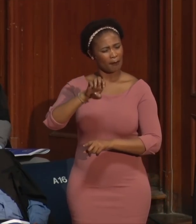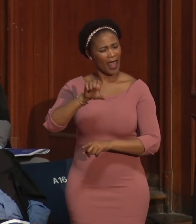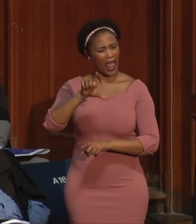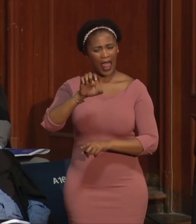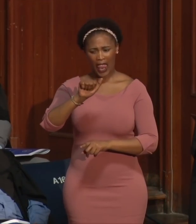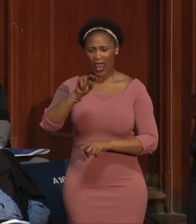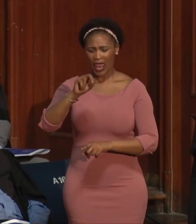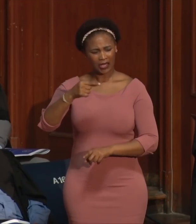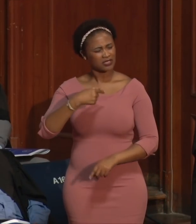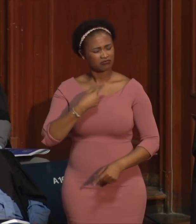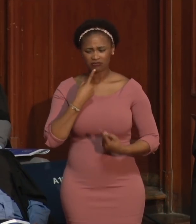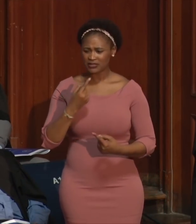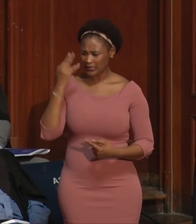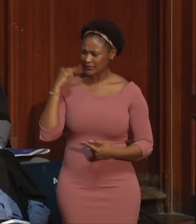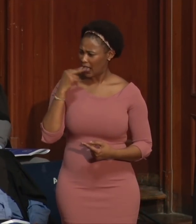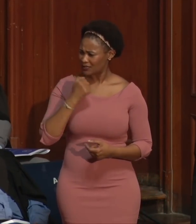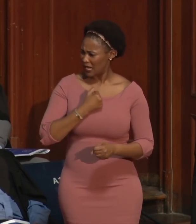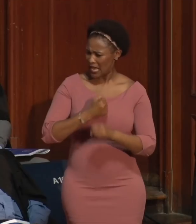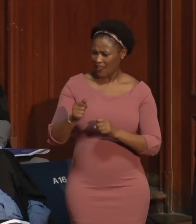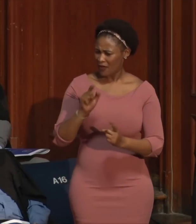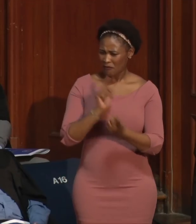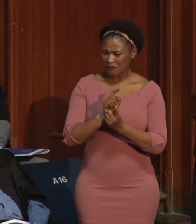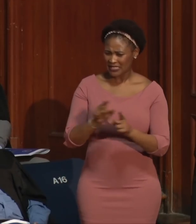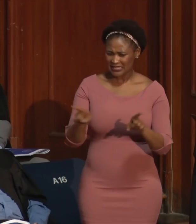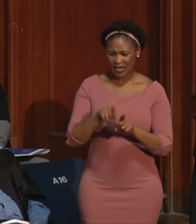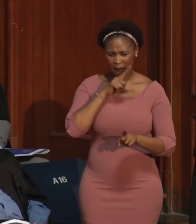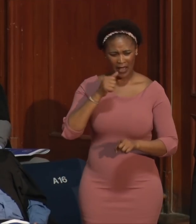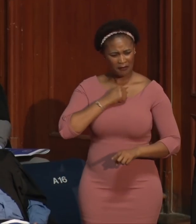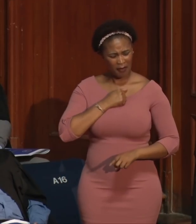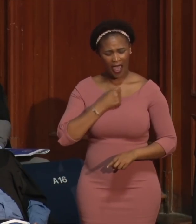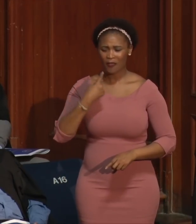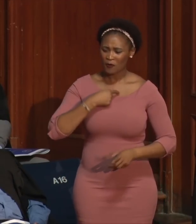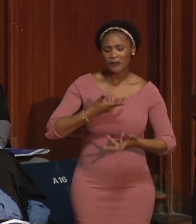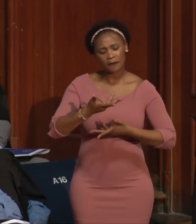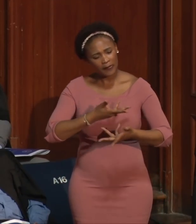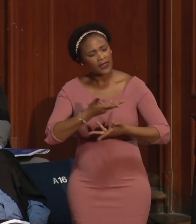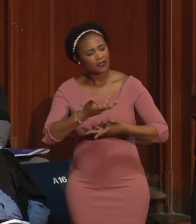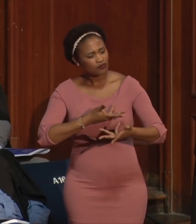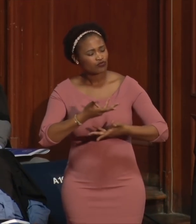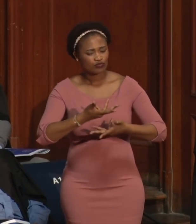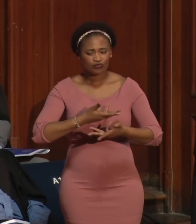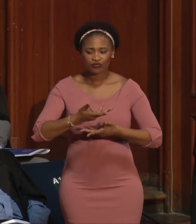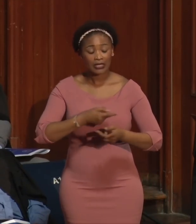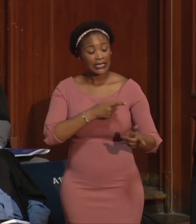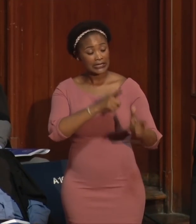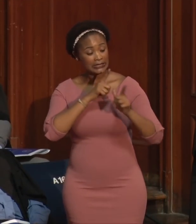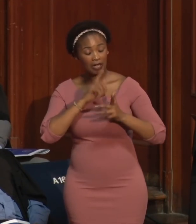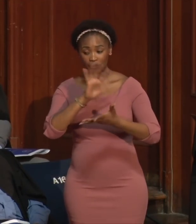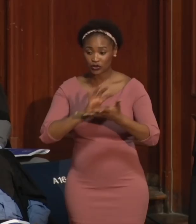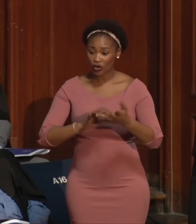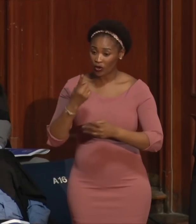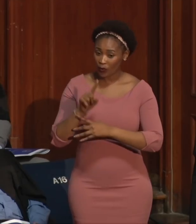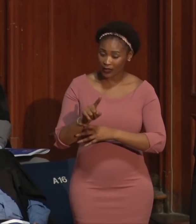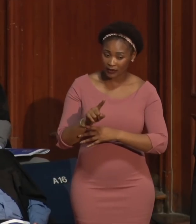I've never met another Rapelang. I would love to meet her one day. And we chatted it some more, and eventually he tells me the story that before